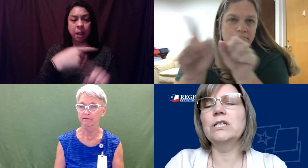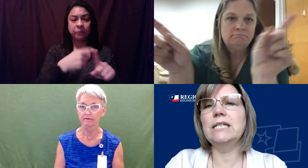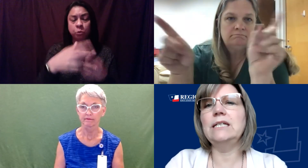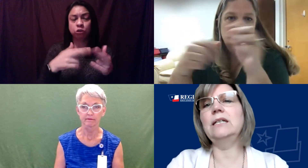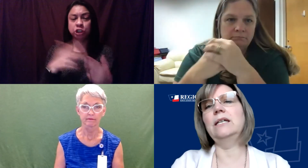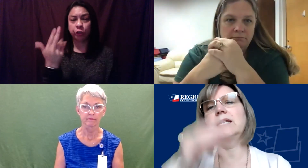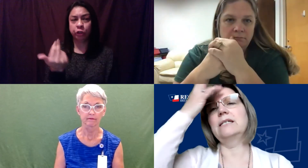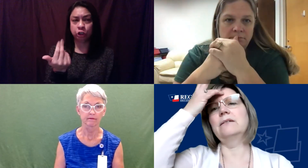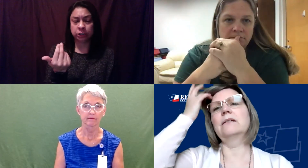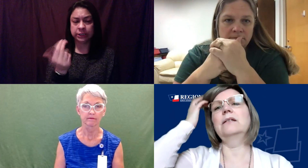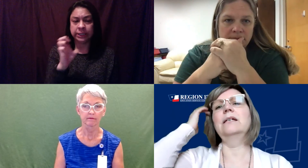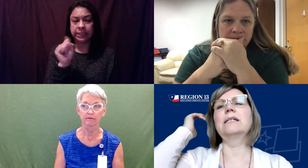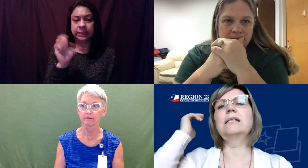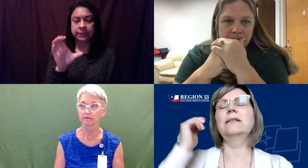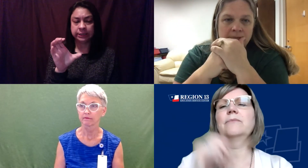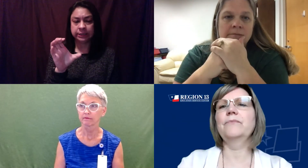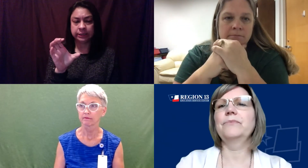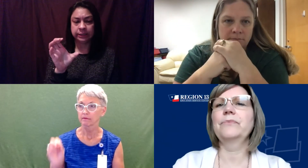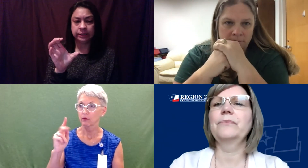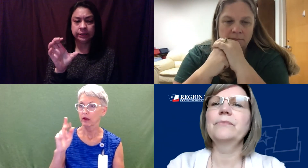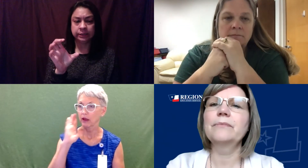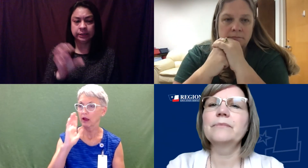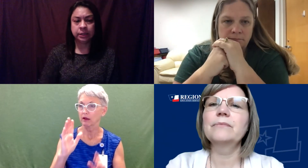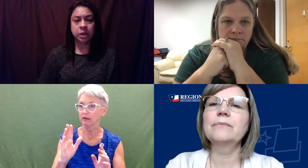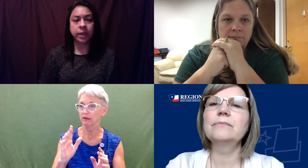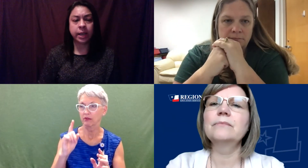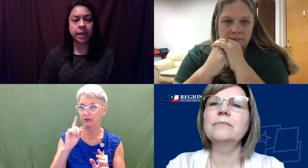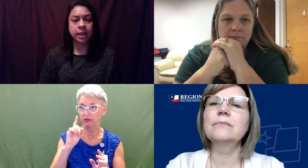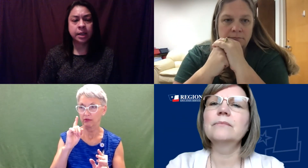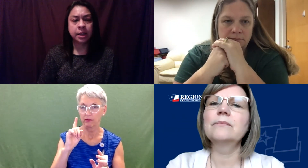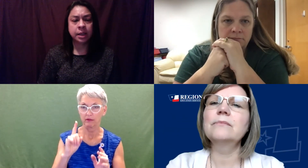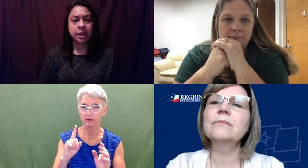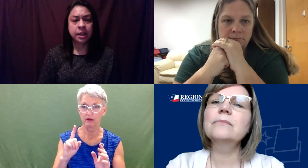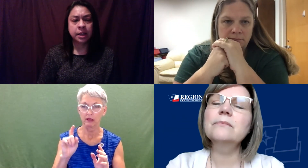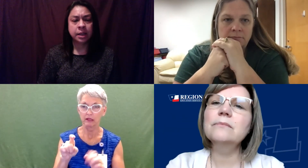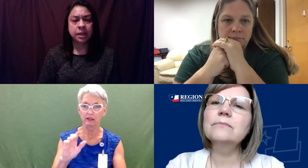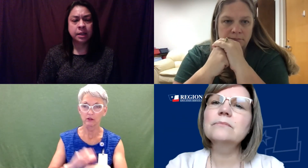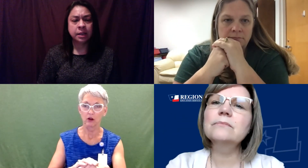Region 13 ESC. Okay.